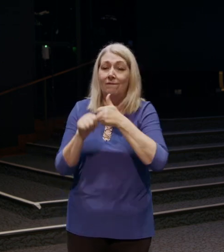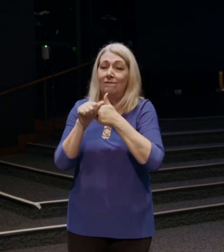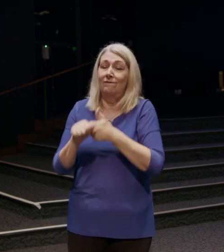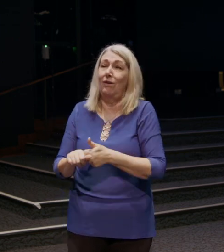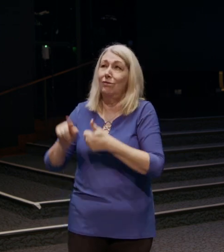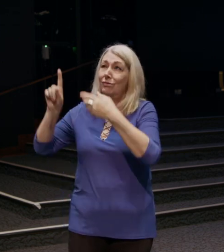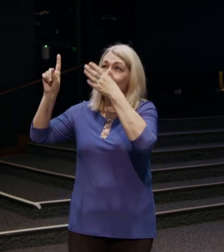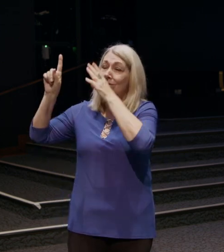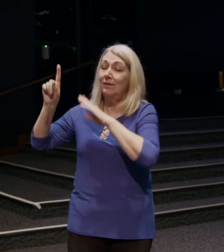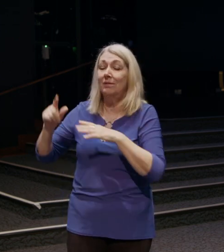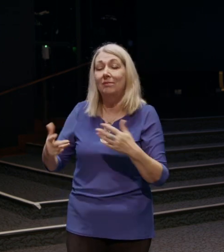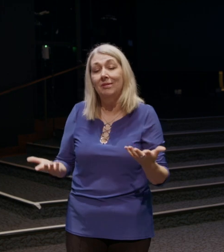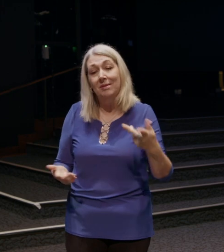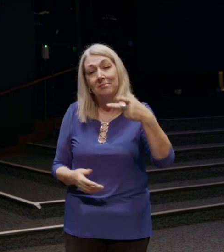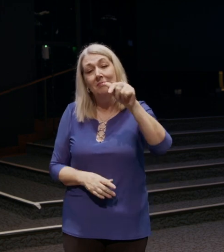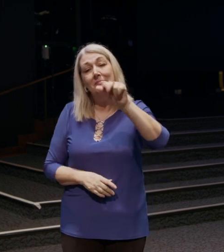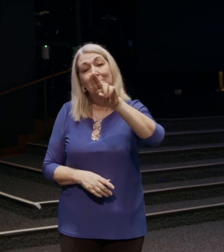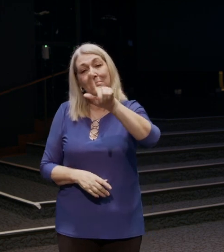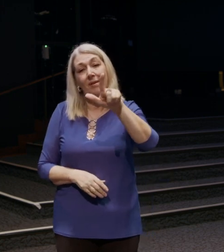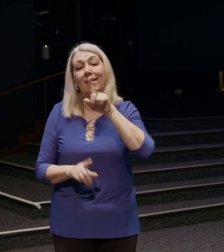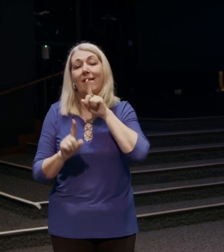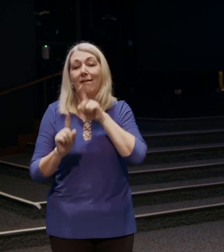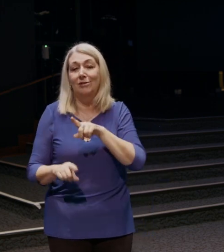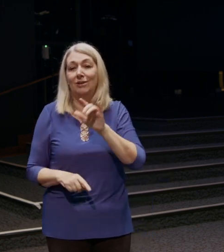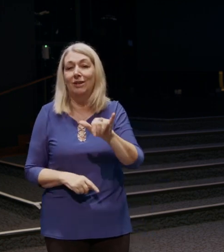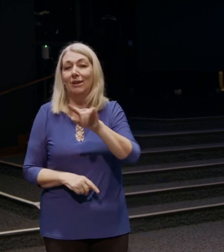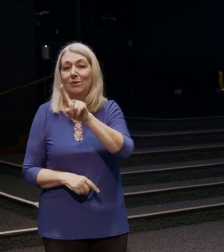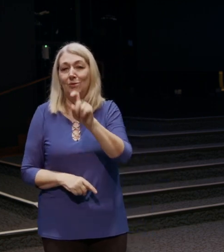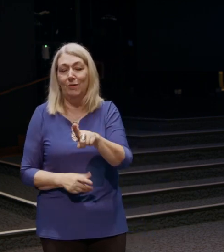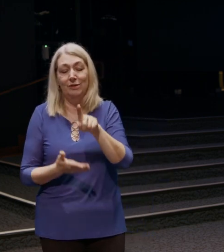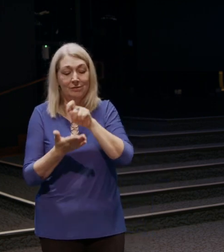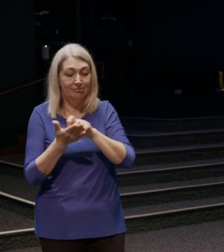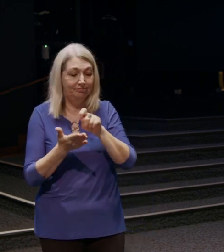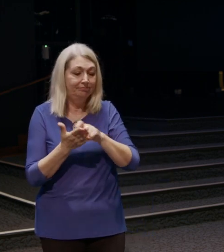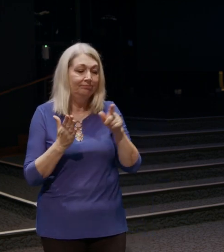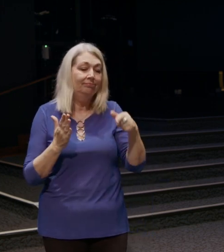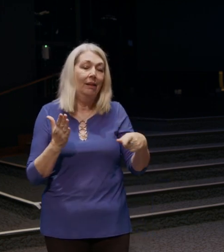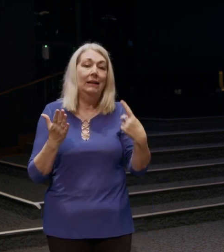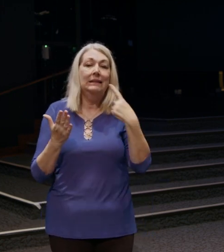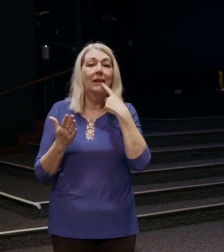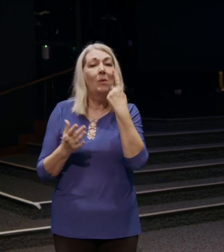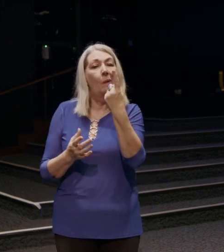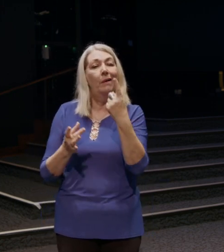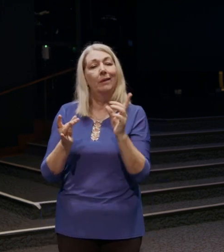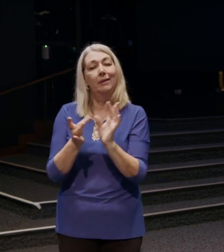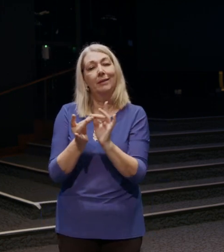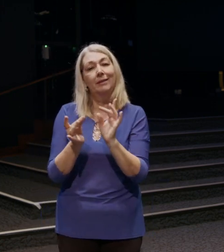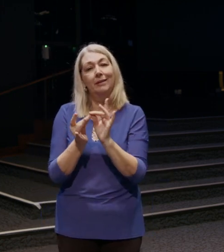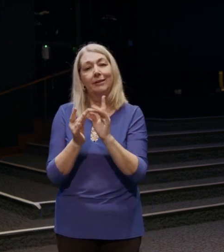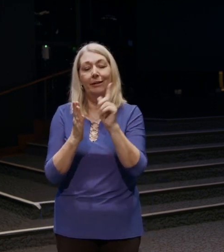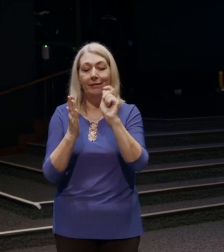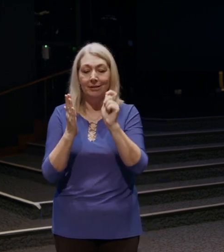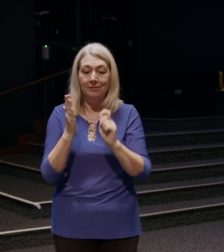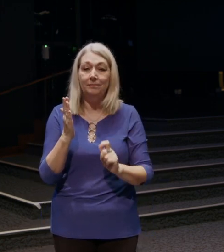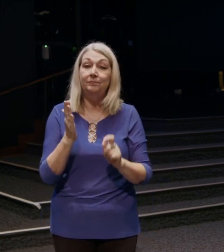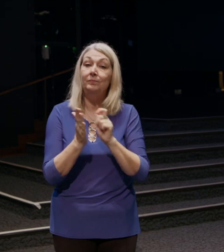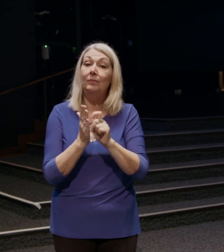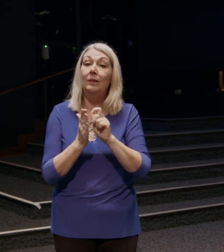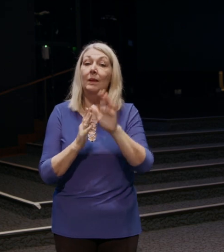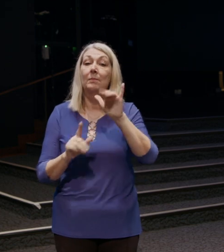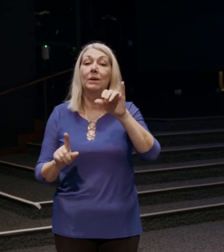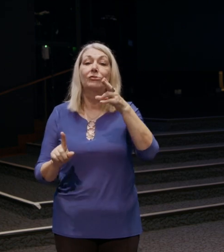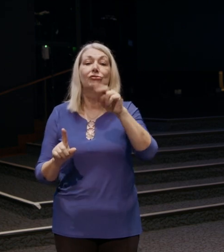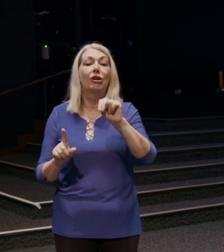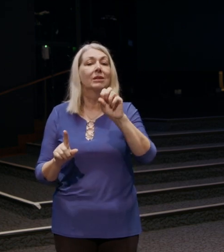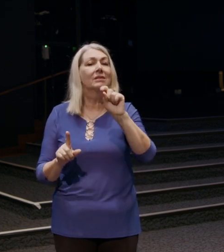Paul answers this question in what one commentary written by John